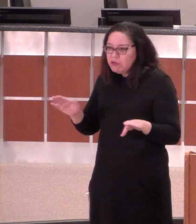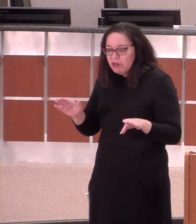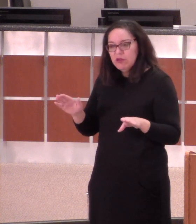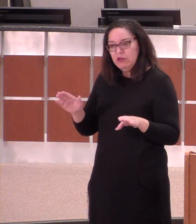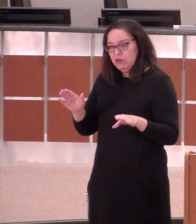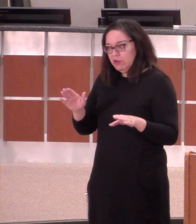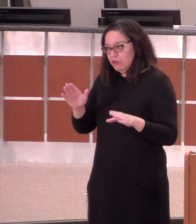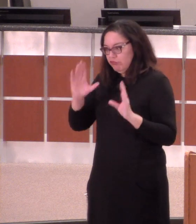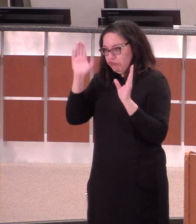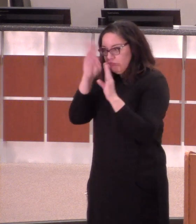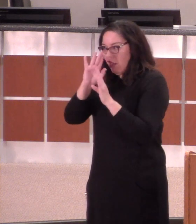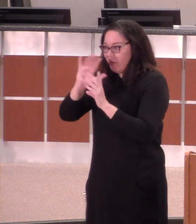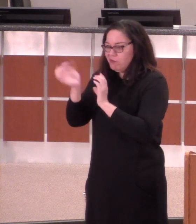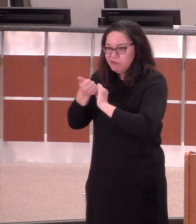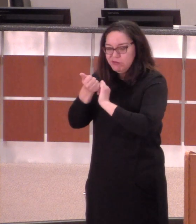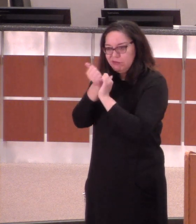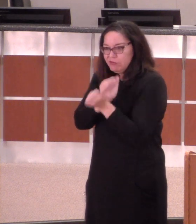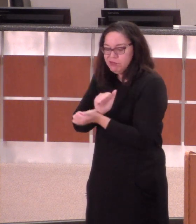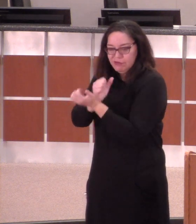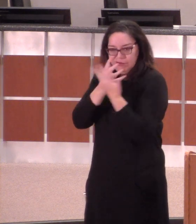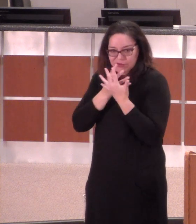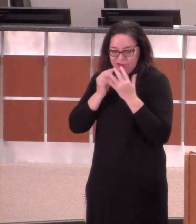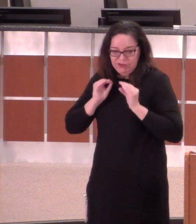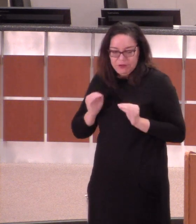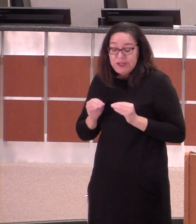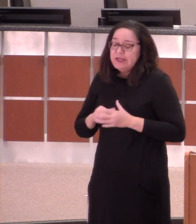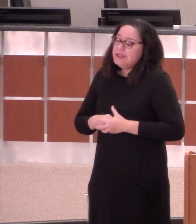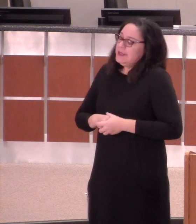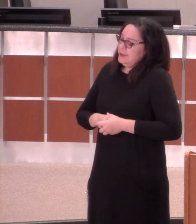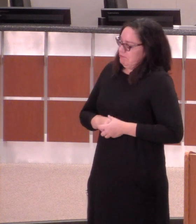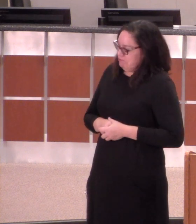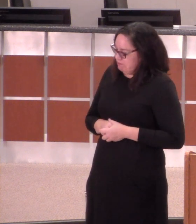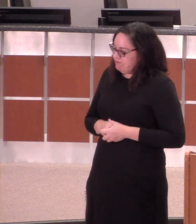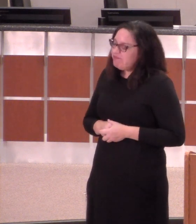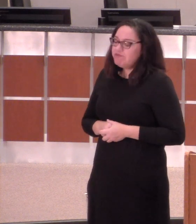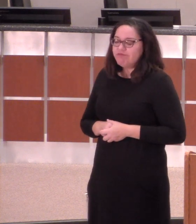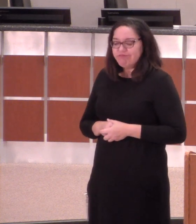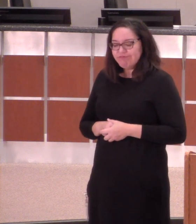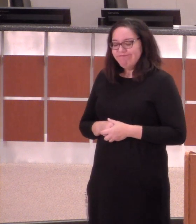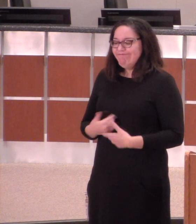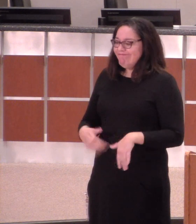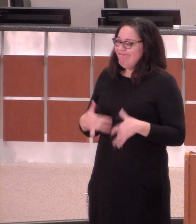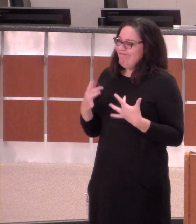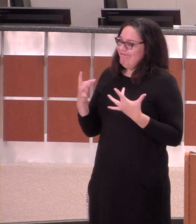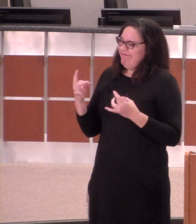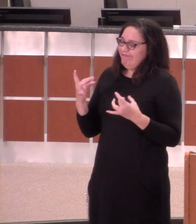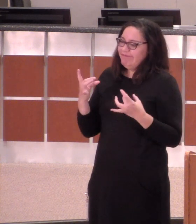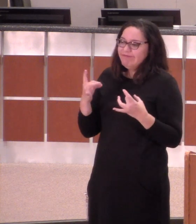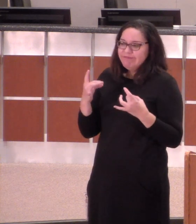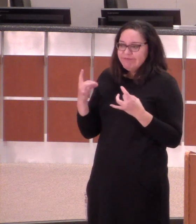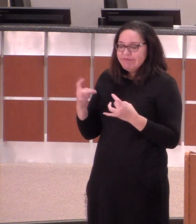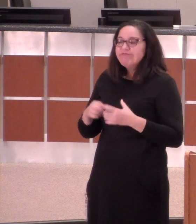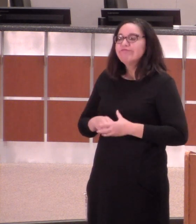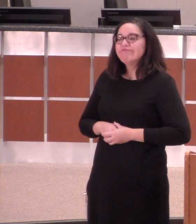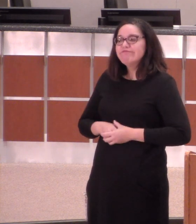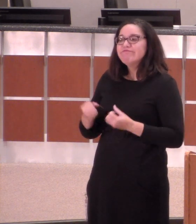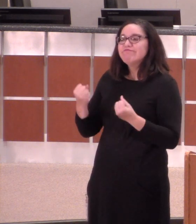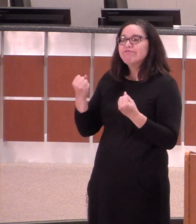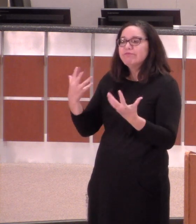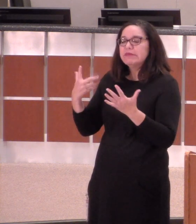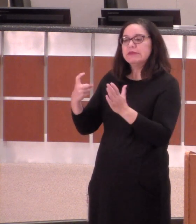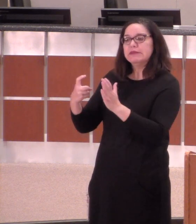Well, we have, there's a lot of, this is a touchy subject. I mean, we are getting a lot of